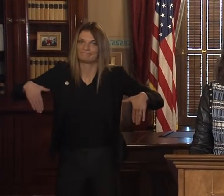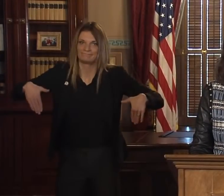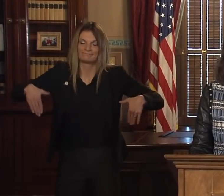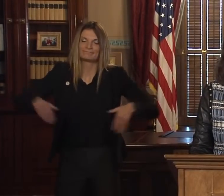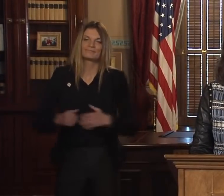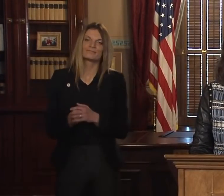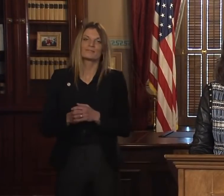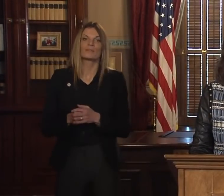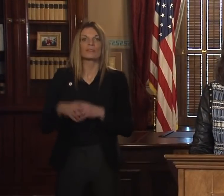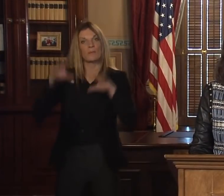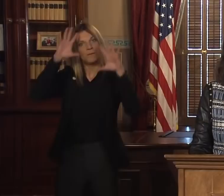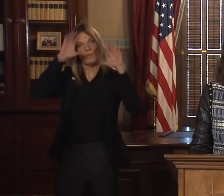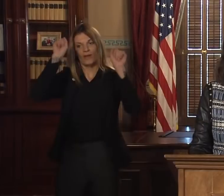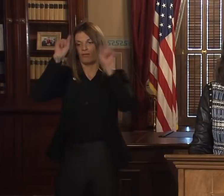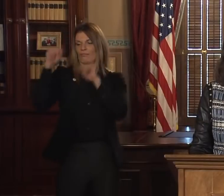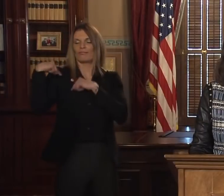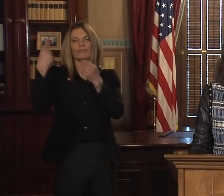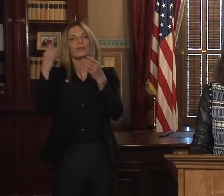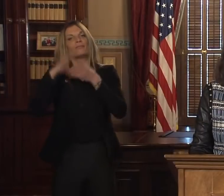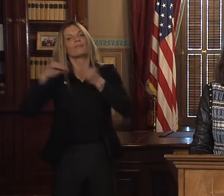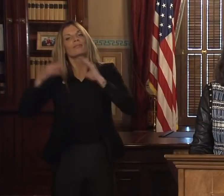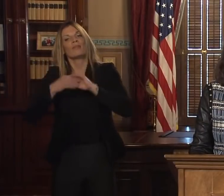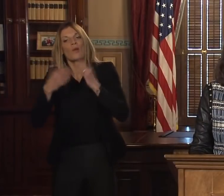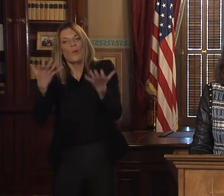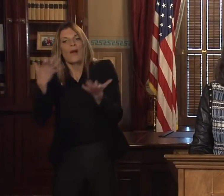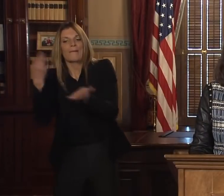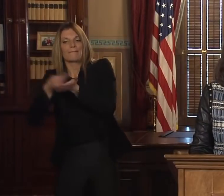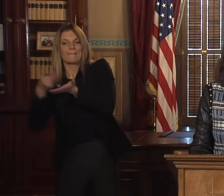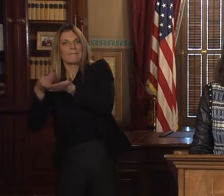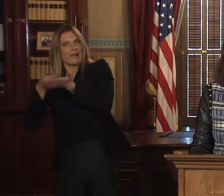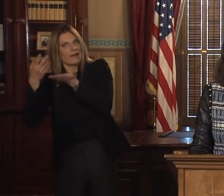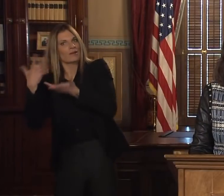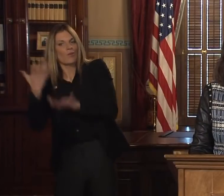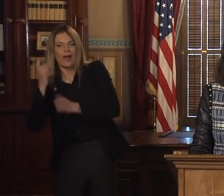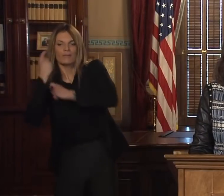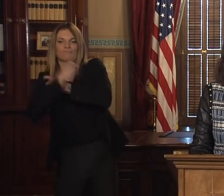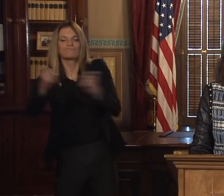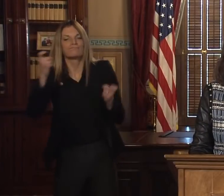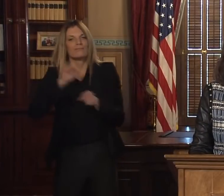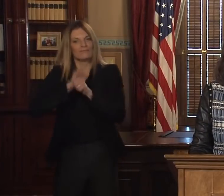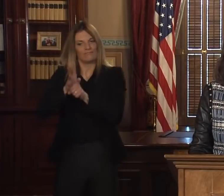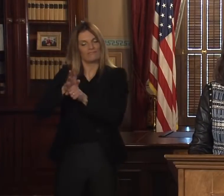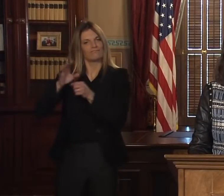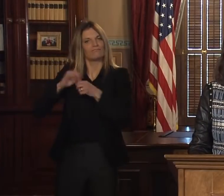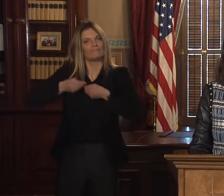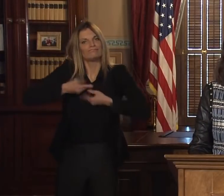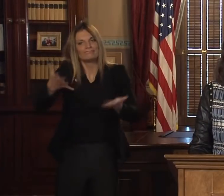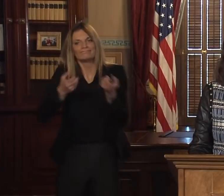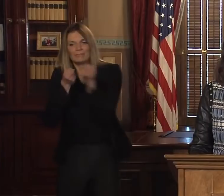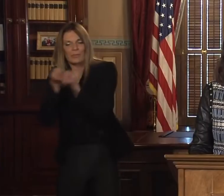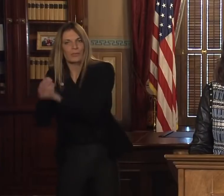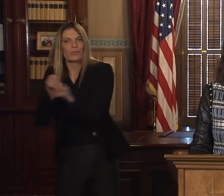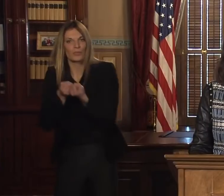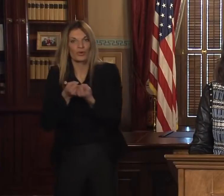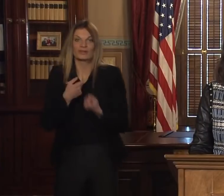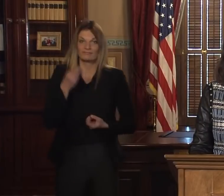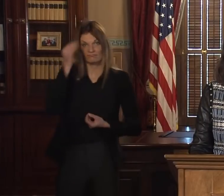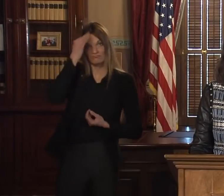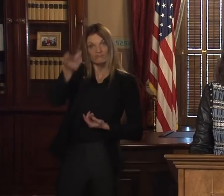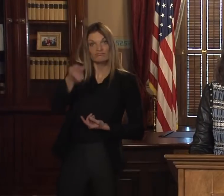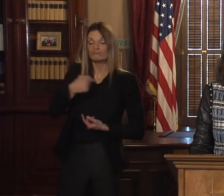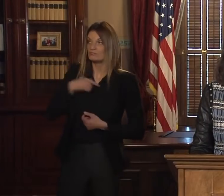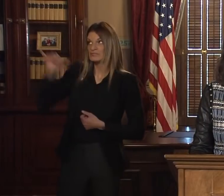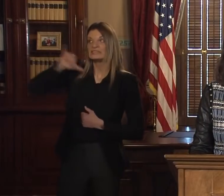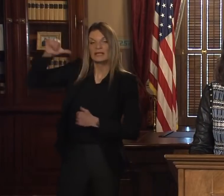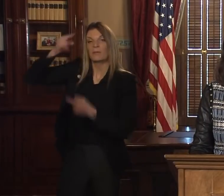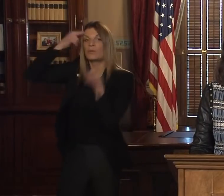wants to see a relief package, and it might be the one thing that we can all hopefully agree on. Families, frontline workers,